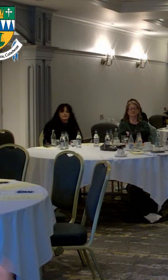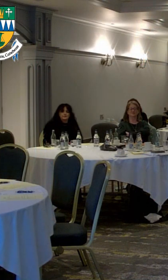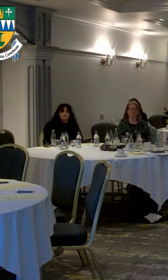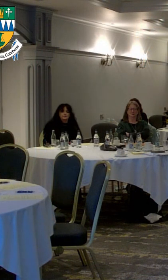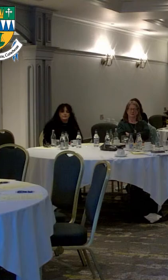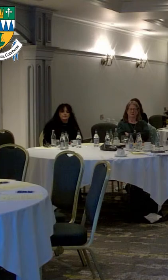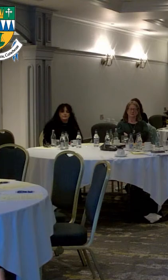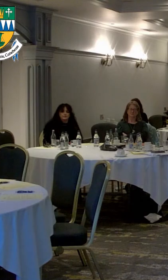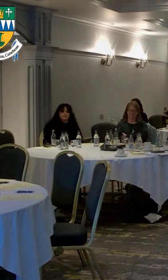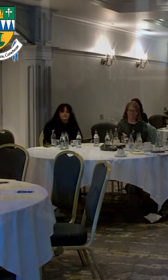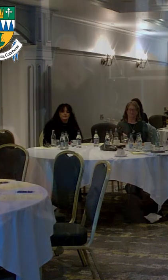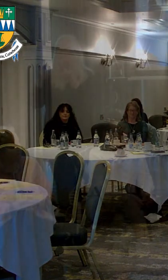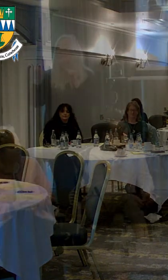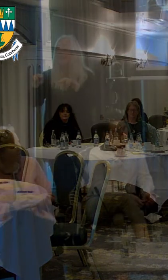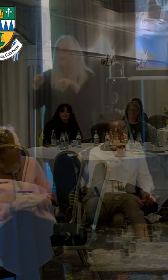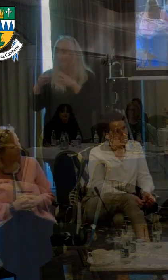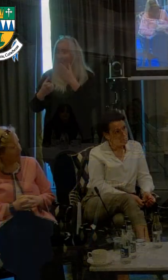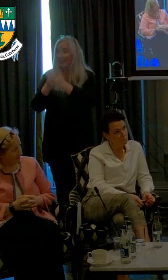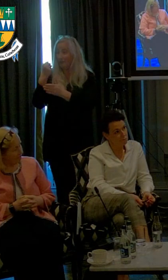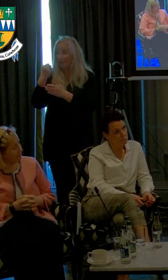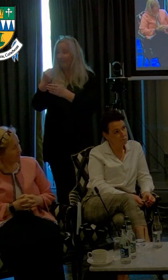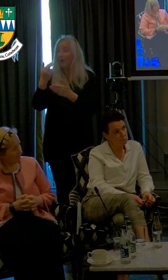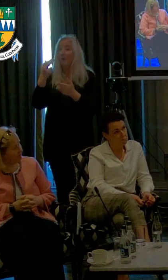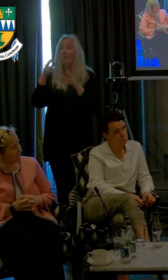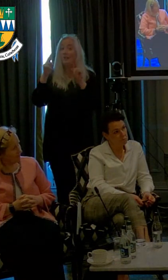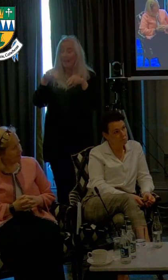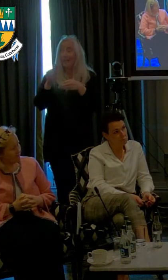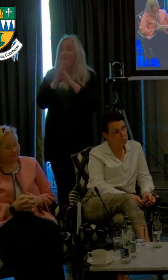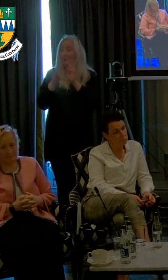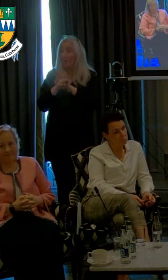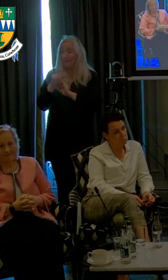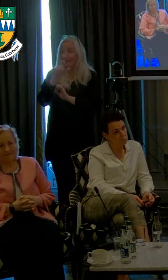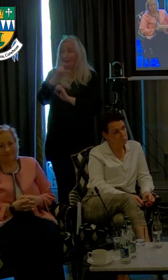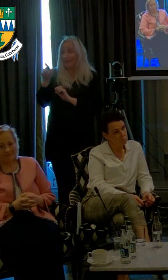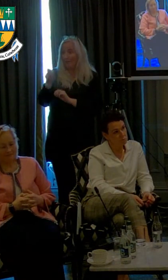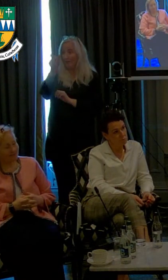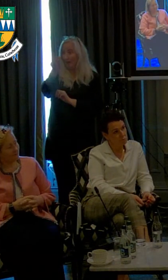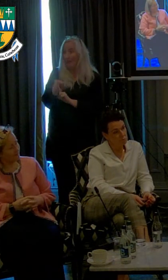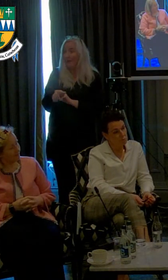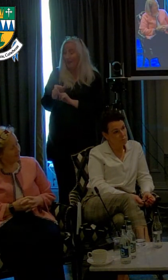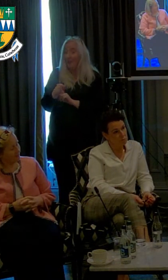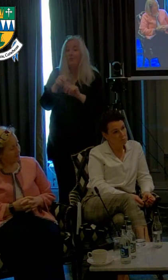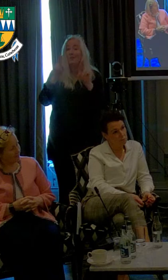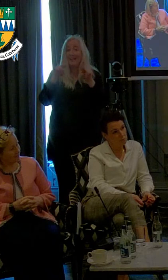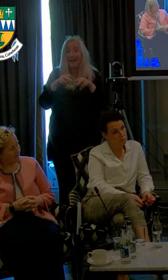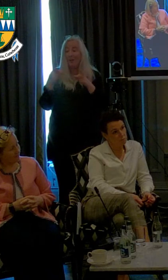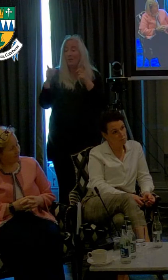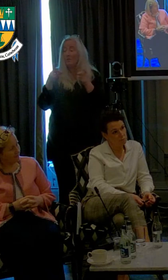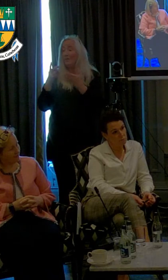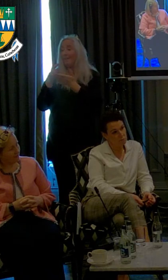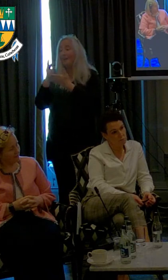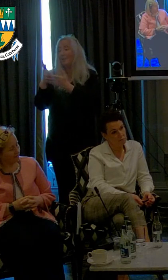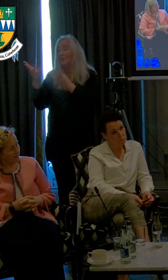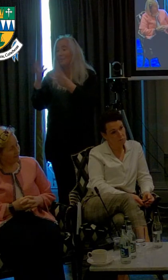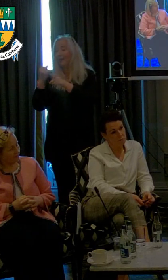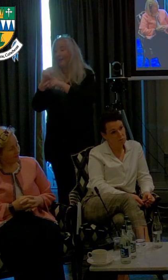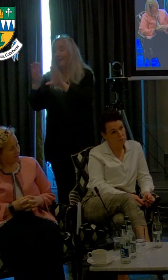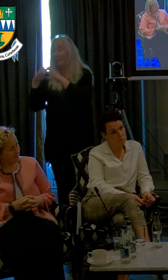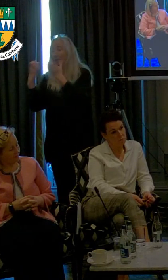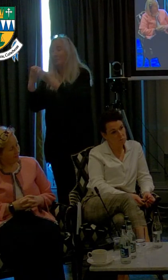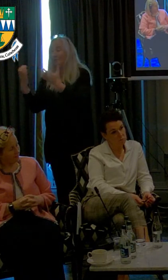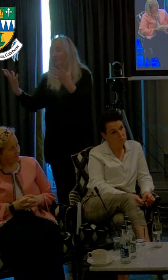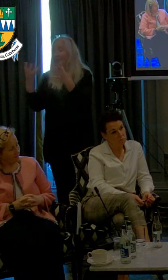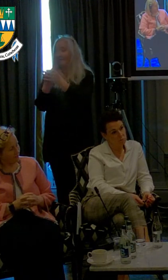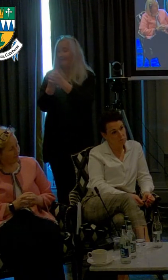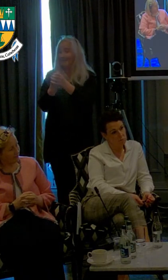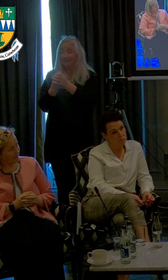outside of being a councillor and the process or whatever, from, you know, volunteerism and community engagement and so on. And look,